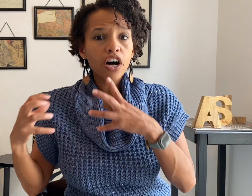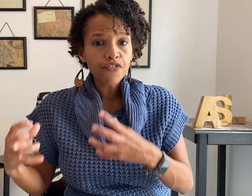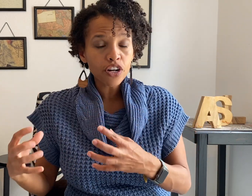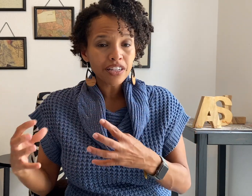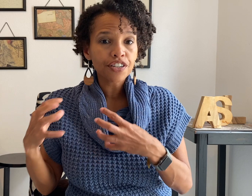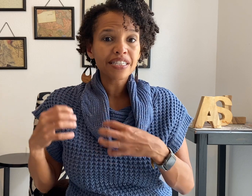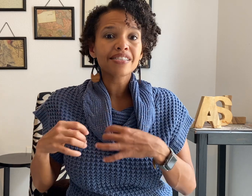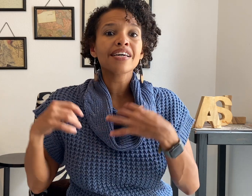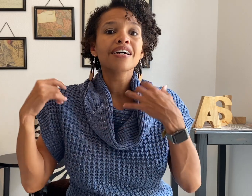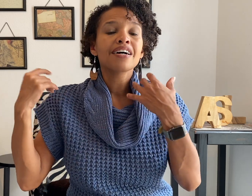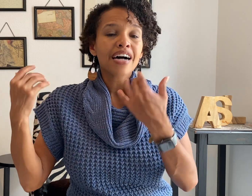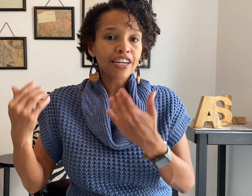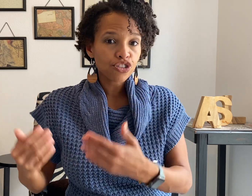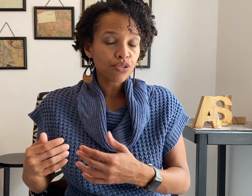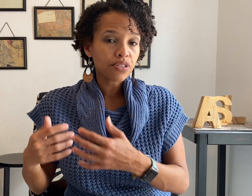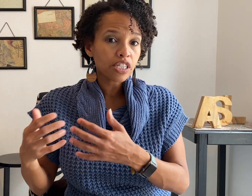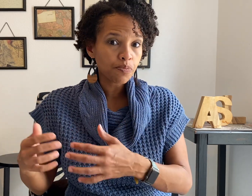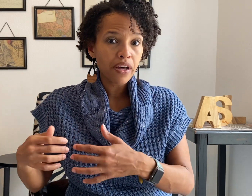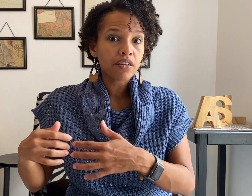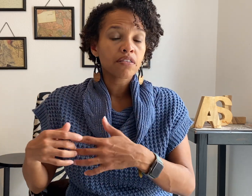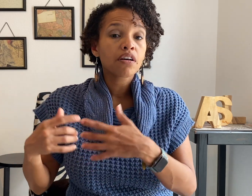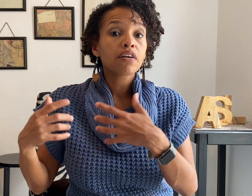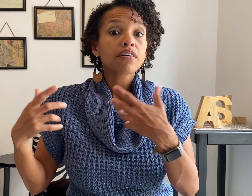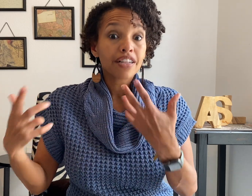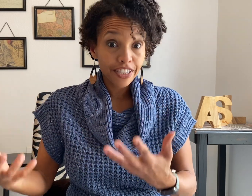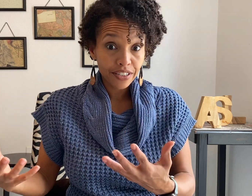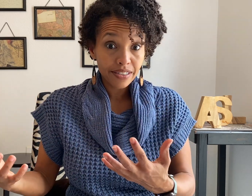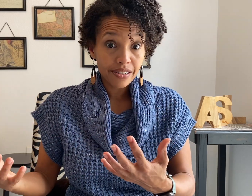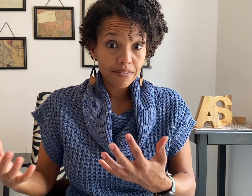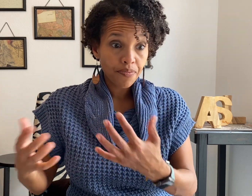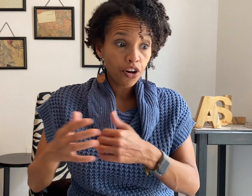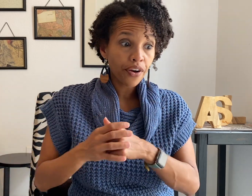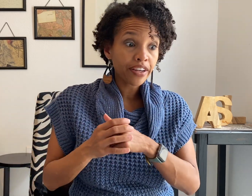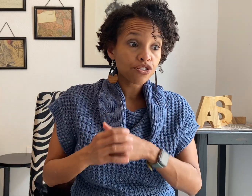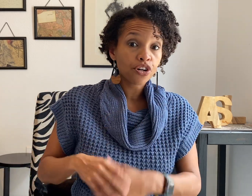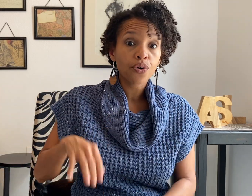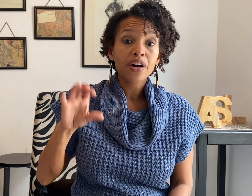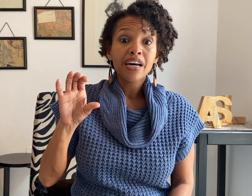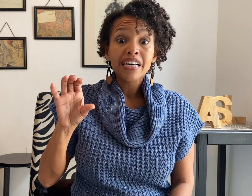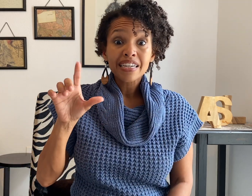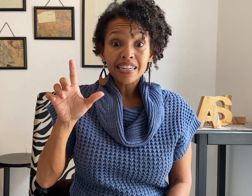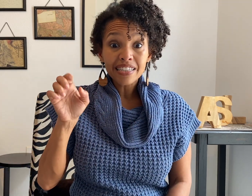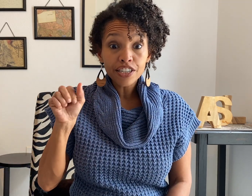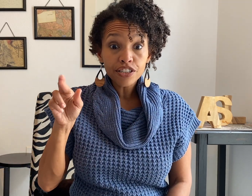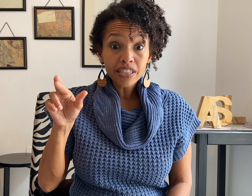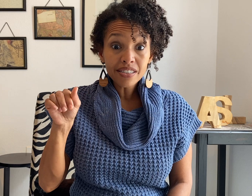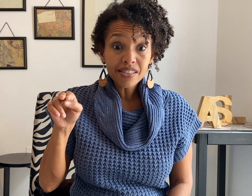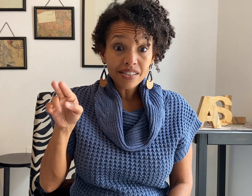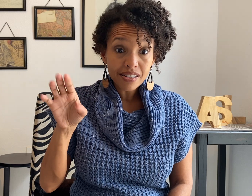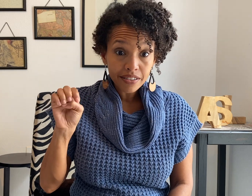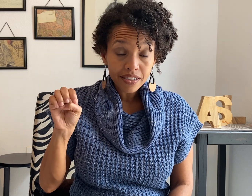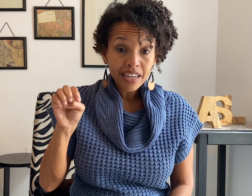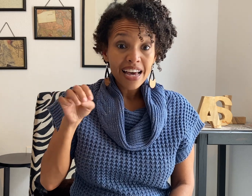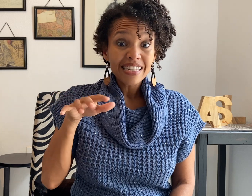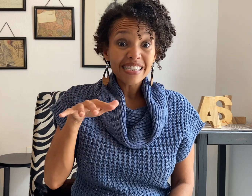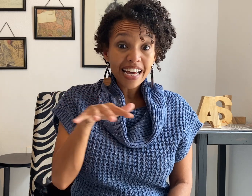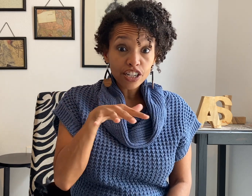for clarity's sake, I chose to spell clearance. All right, so clearance